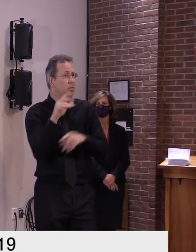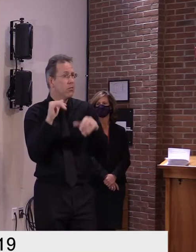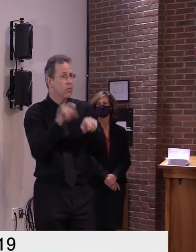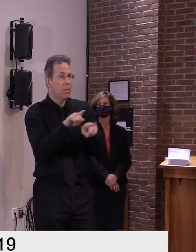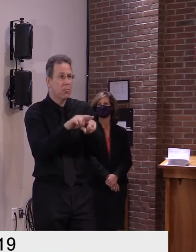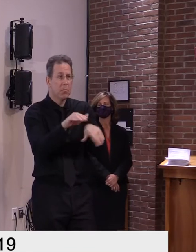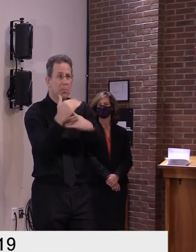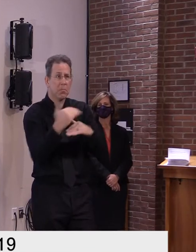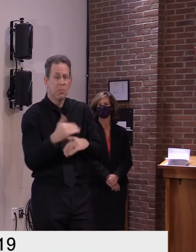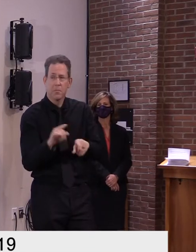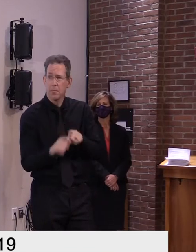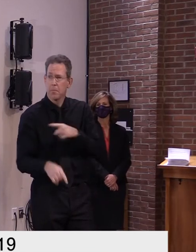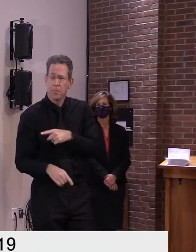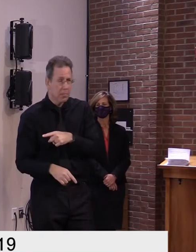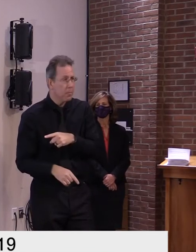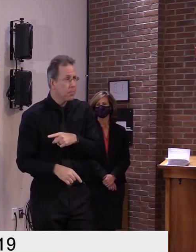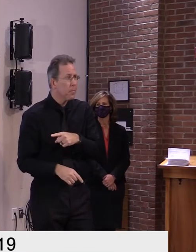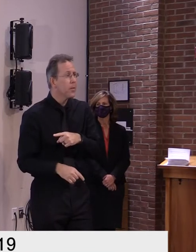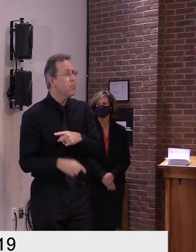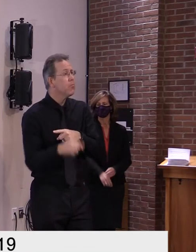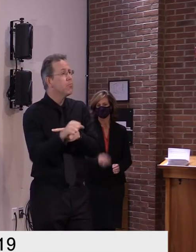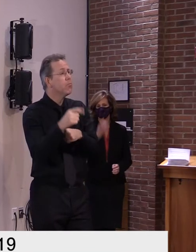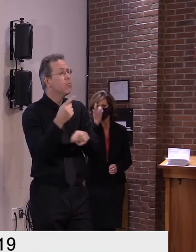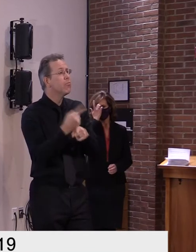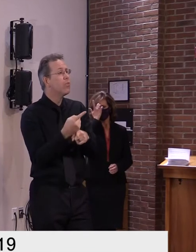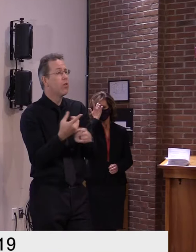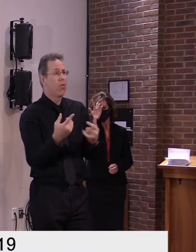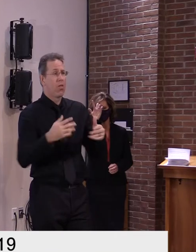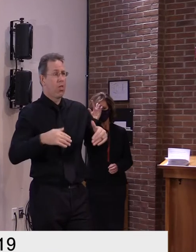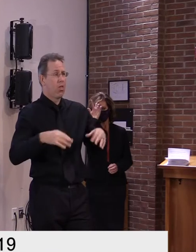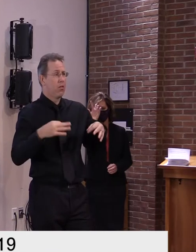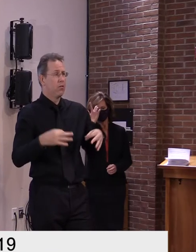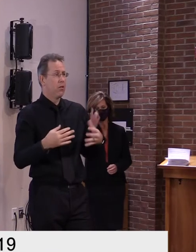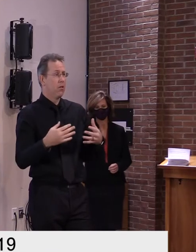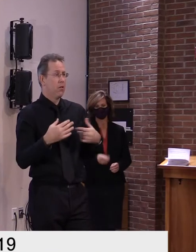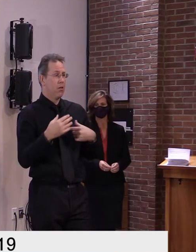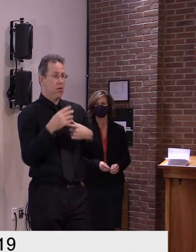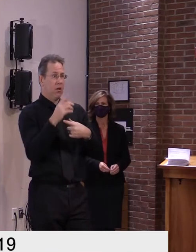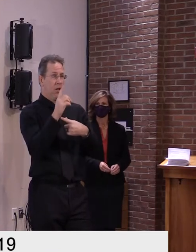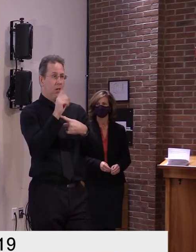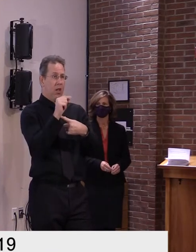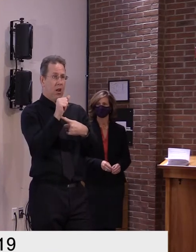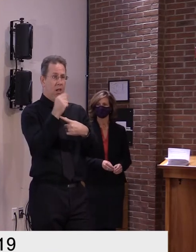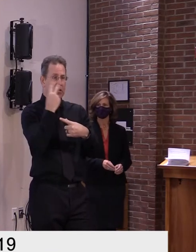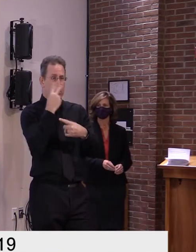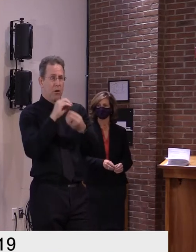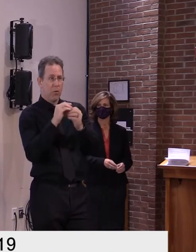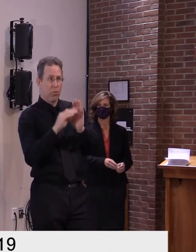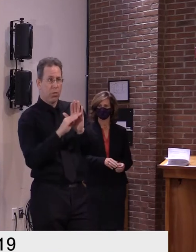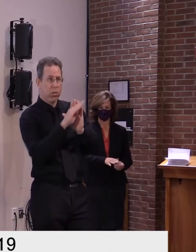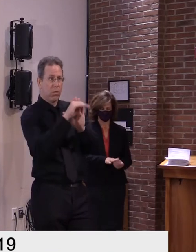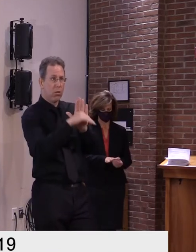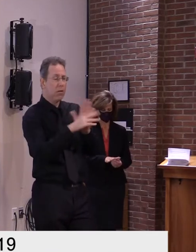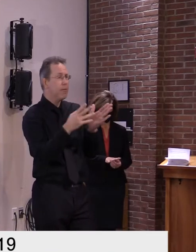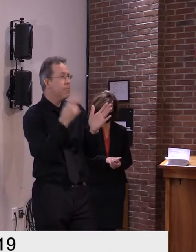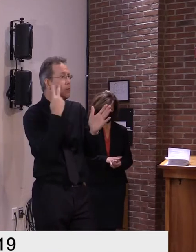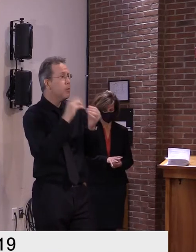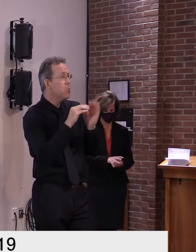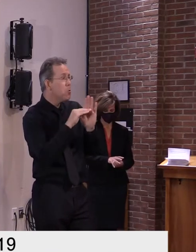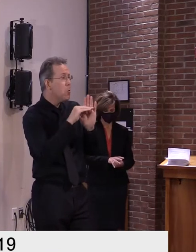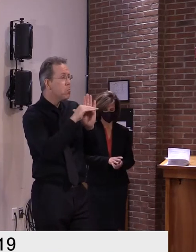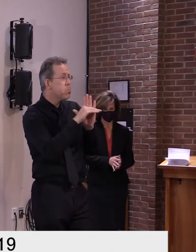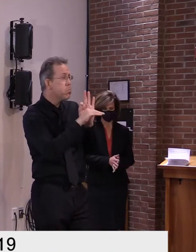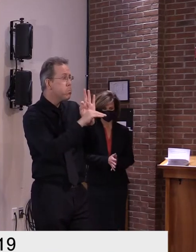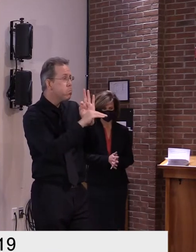received enough data. You know, we've seen that it seems to have plateaued. We were given a little bit of hope on a couple of days when it